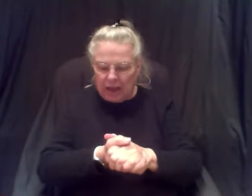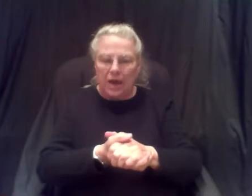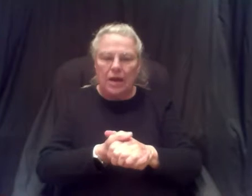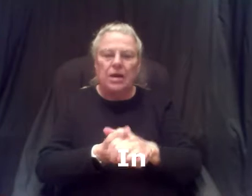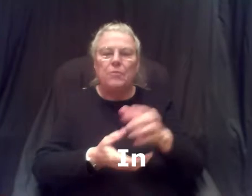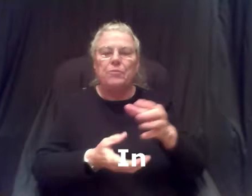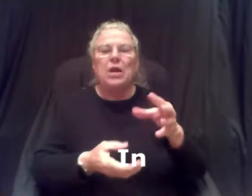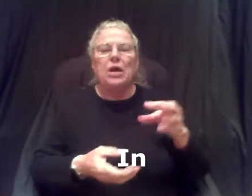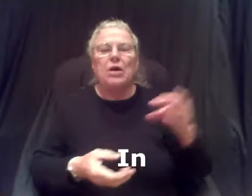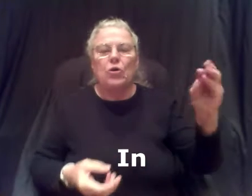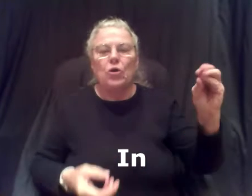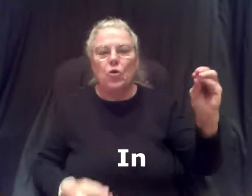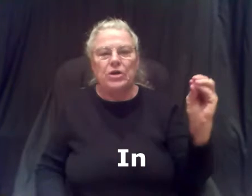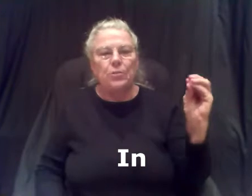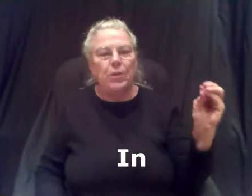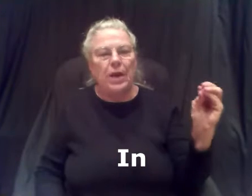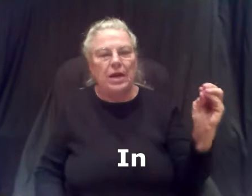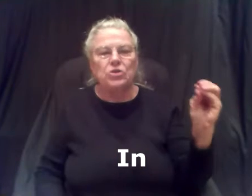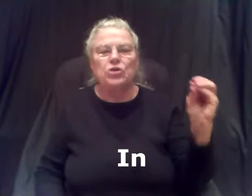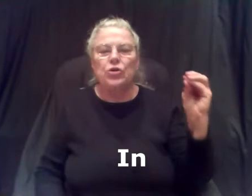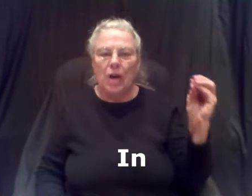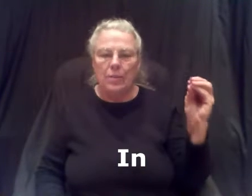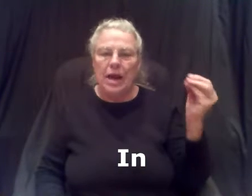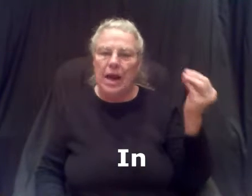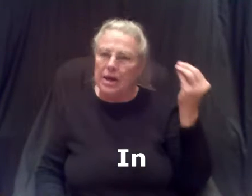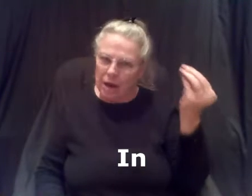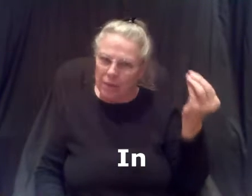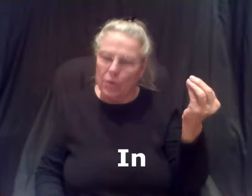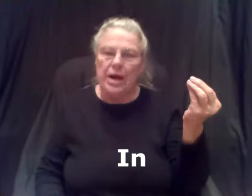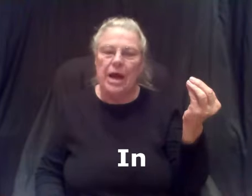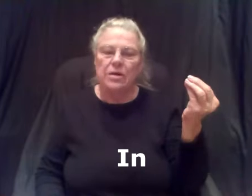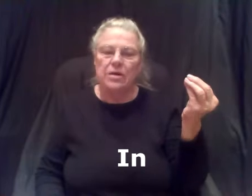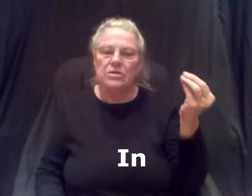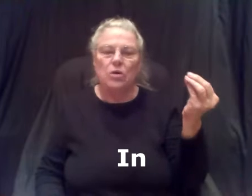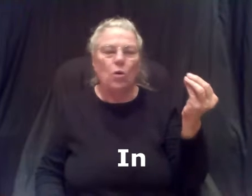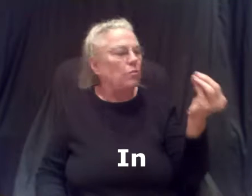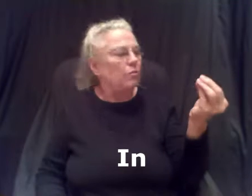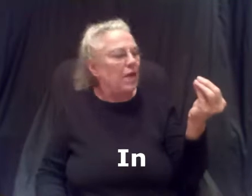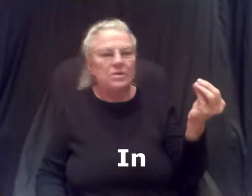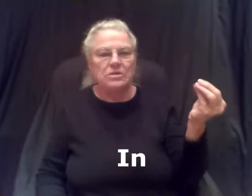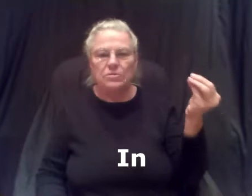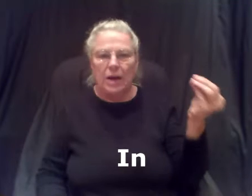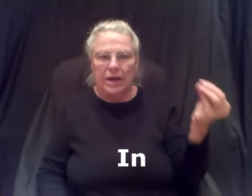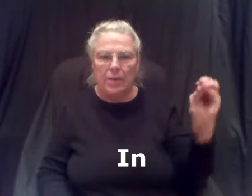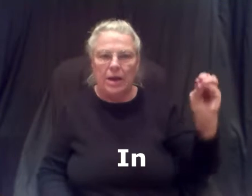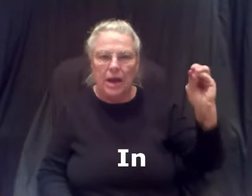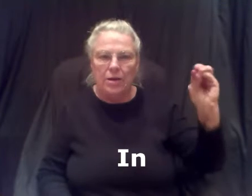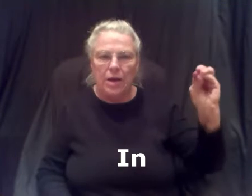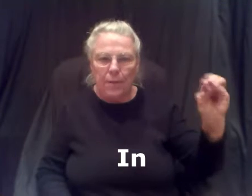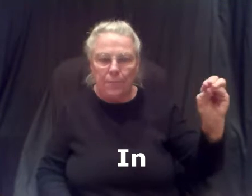In, you're going to pinch your dominant hand. I'm right-handed, so that's my dominant hand. Pinch